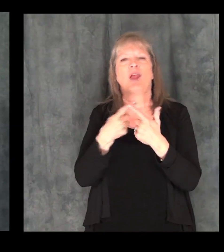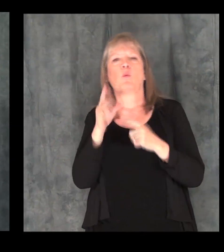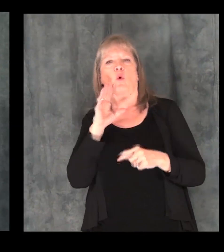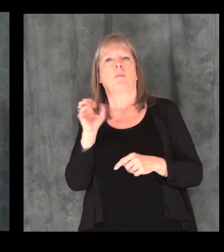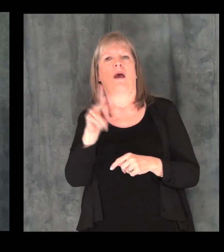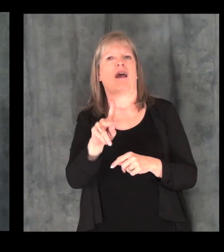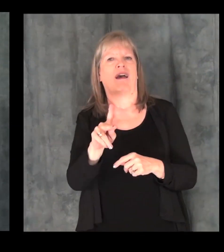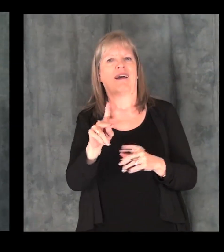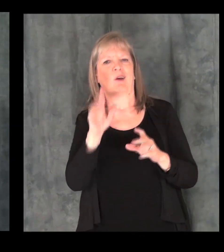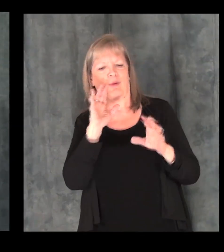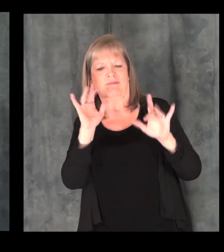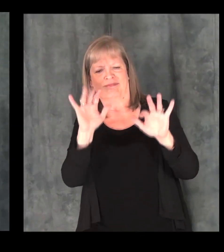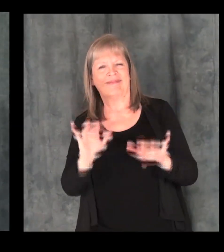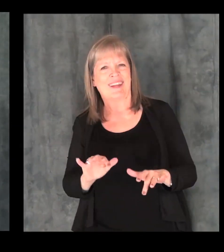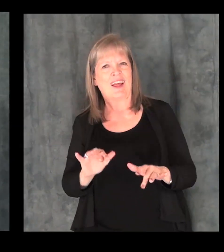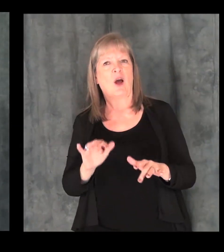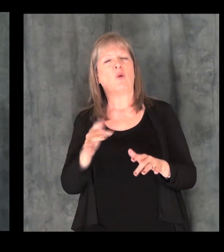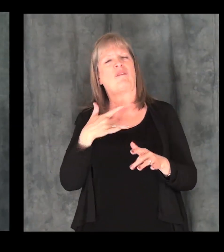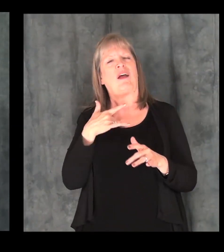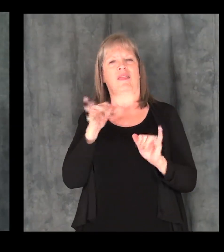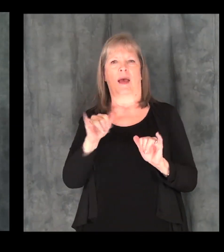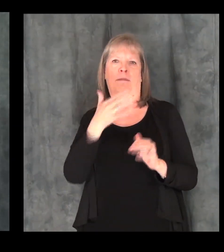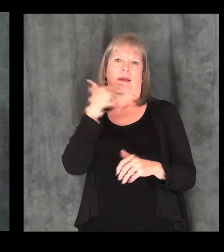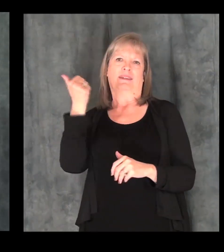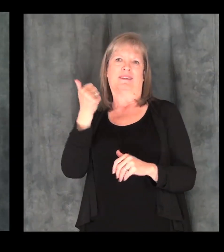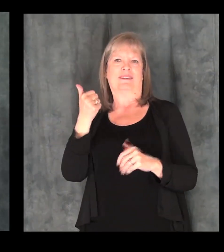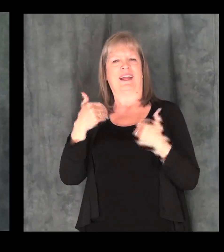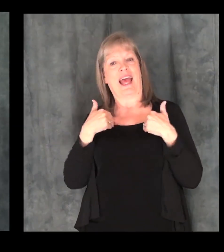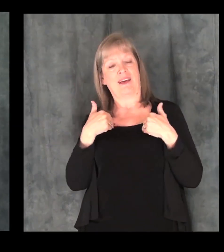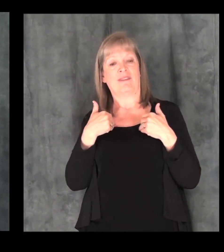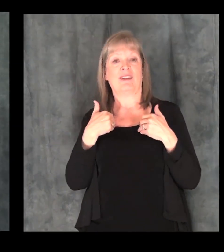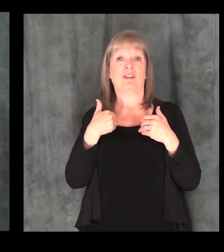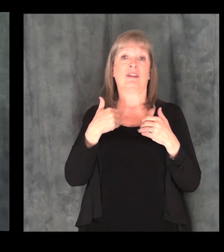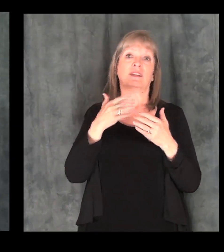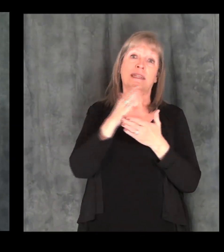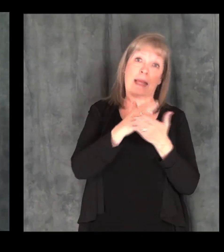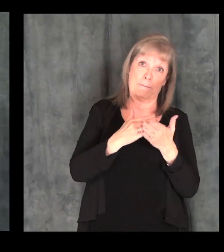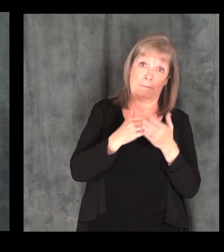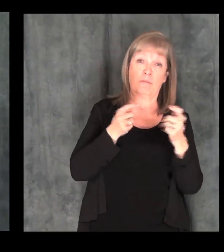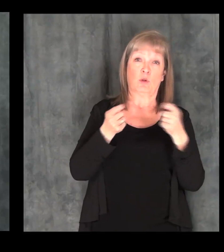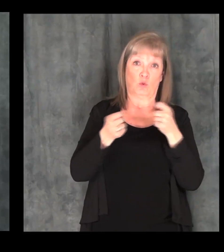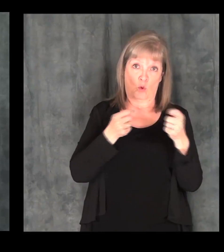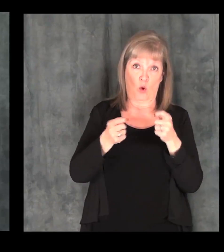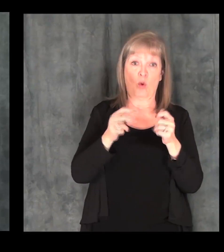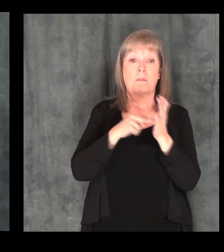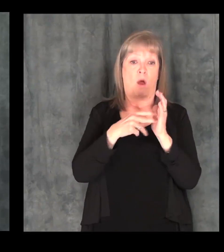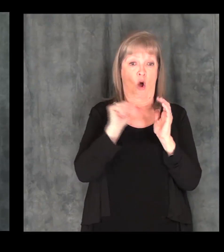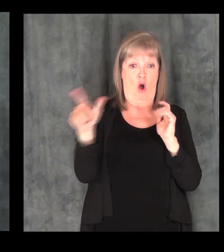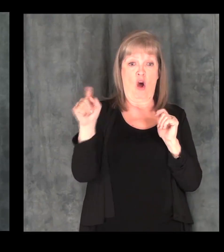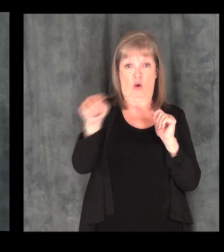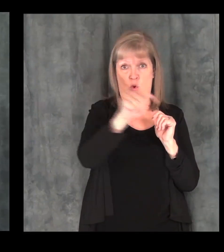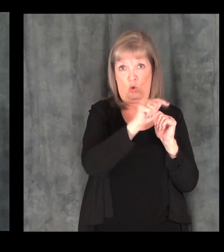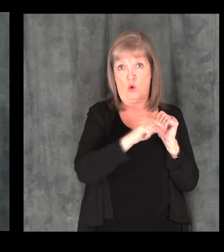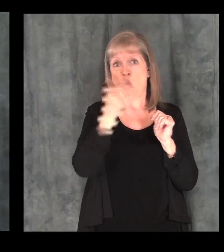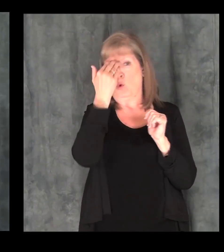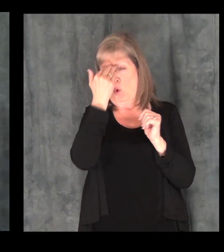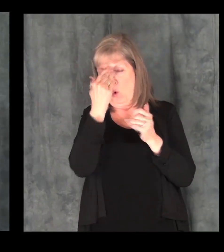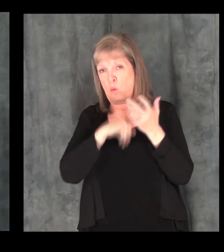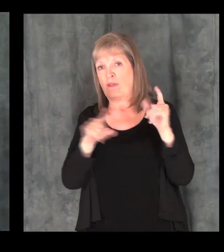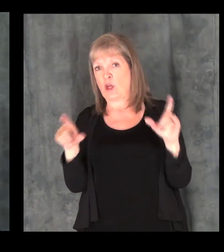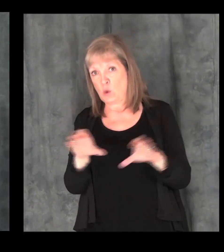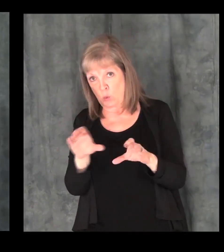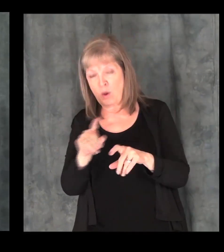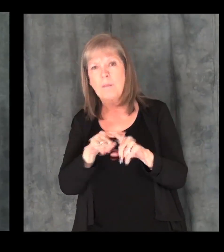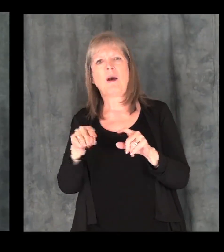felt that was the best way to have a kind of controlled situation where everybody knew what they were doing and it was realistic and reflecting a